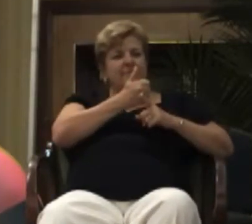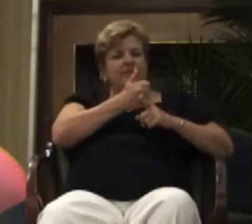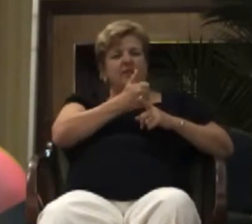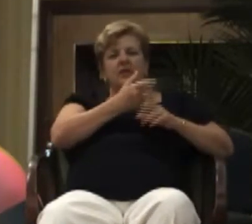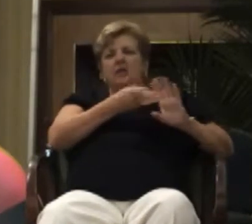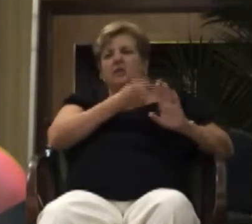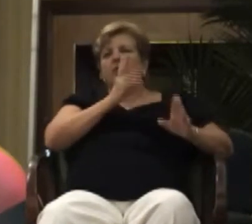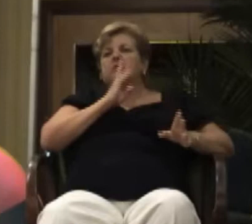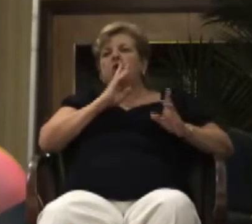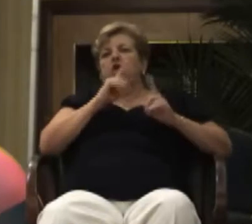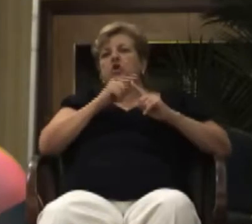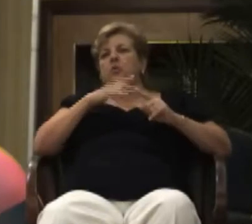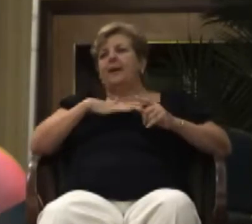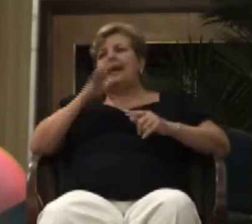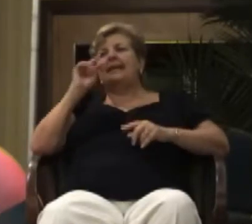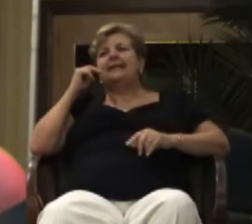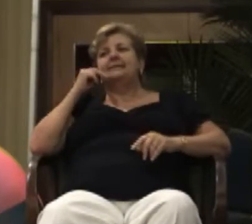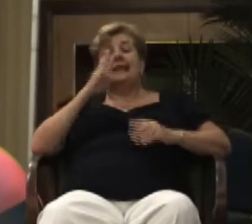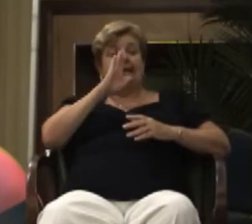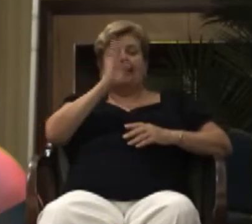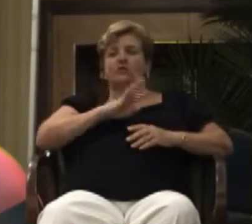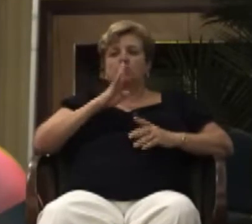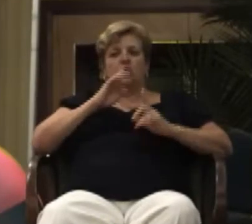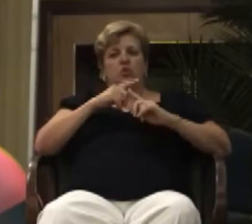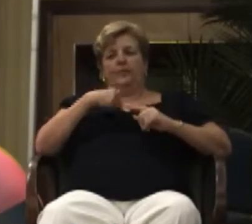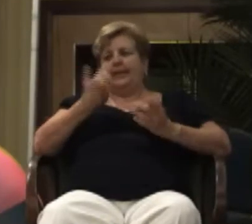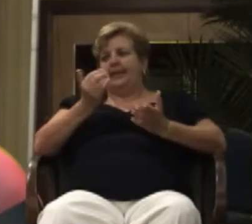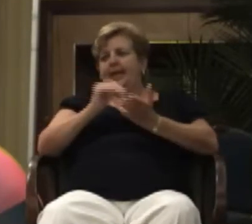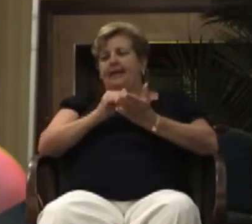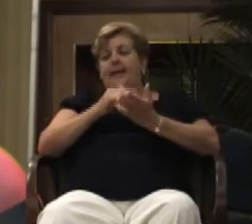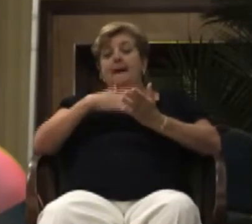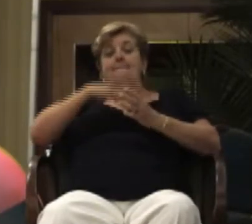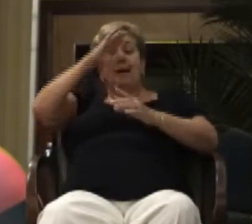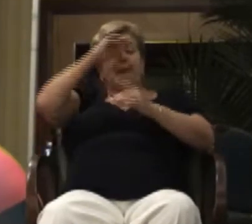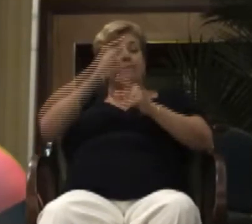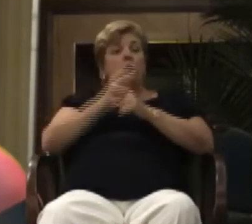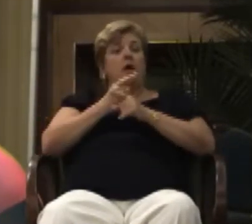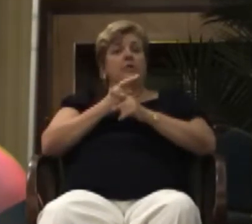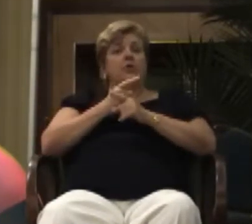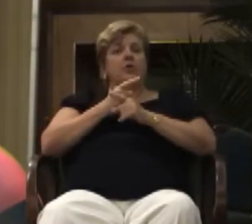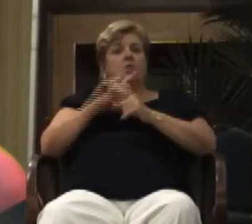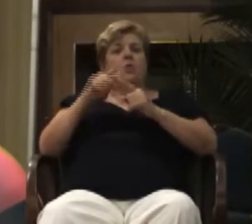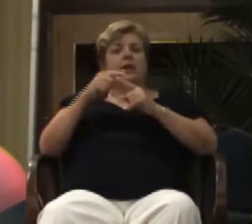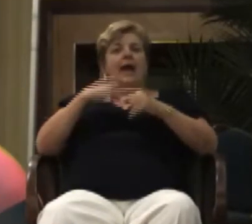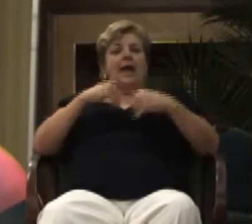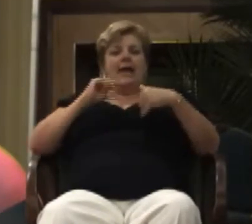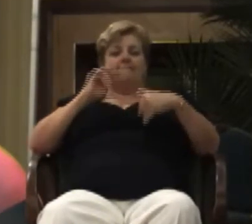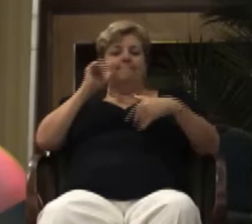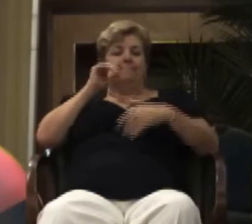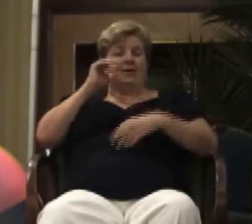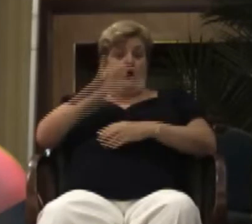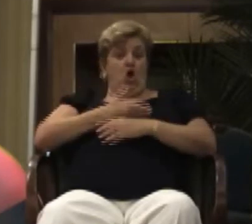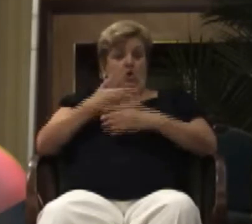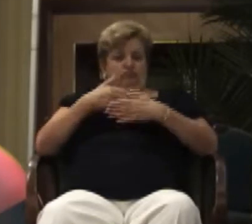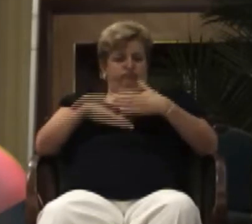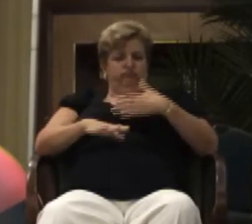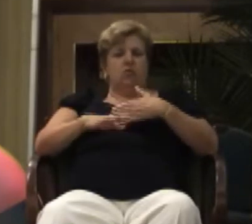as he never spoke to me again. My brother, when I had my daughter, he quit speaking to me. And when my father